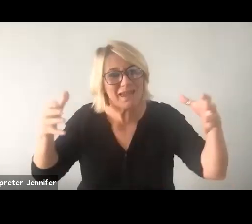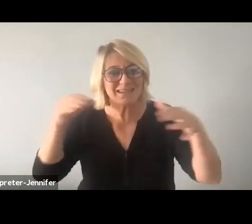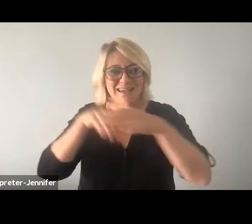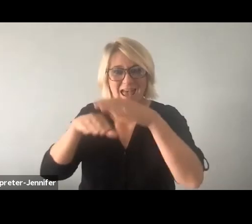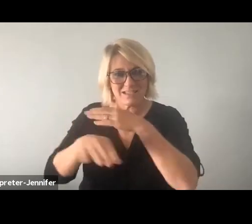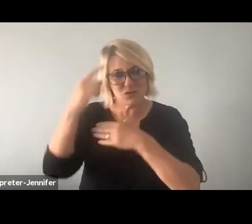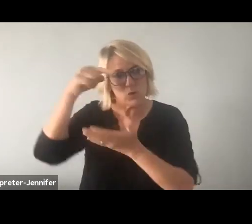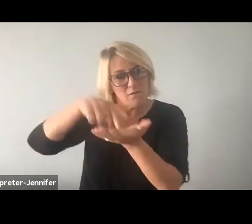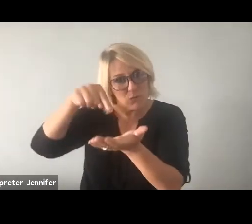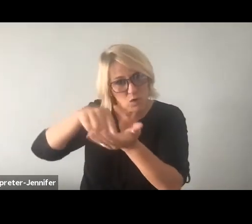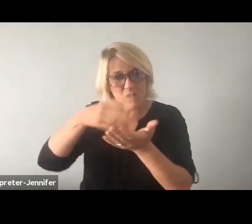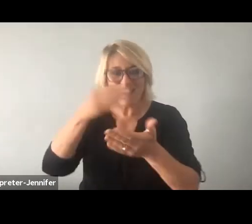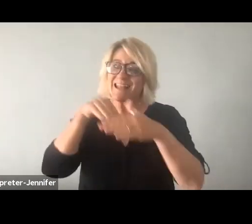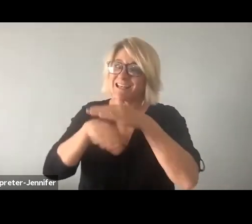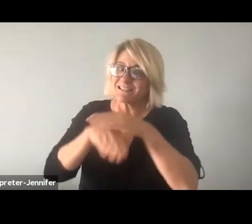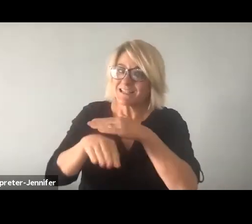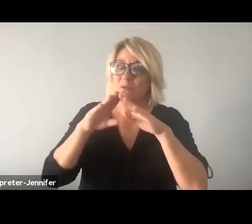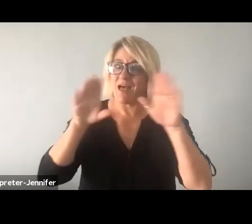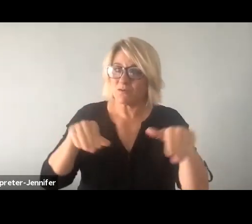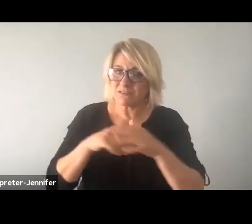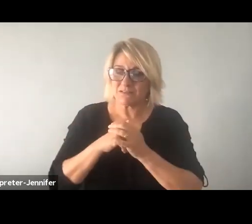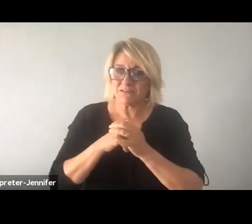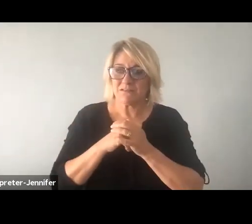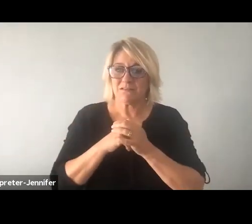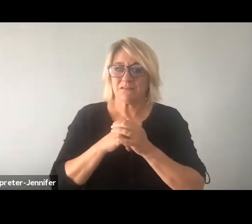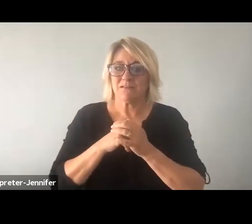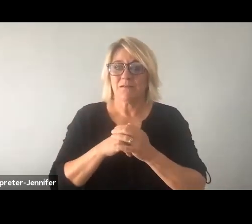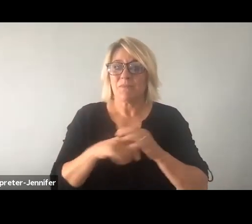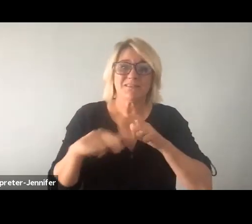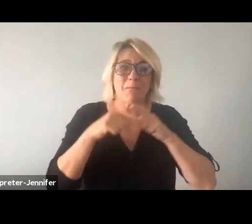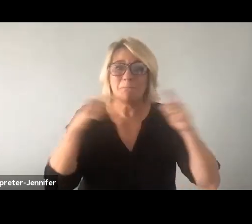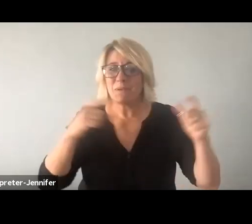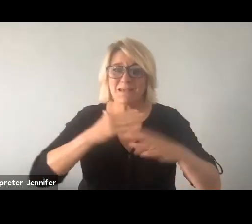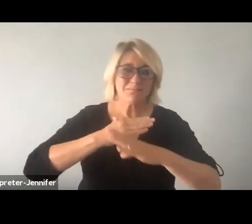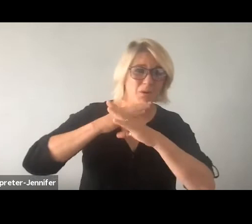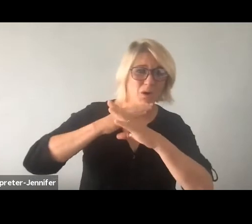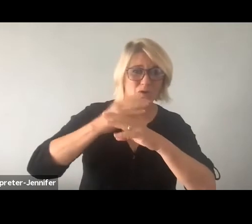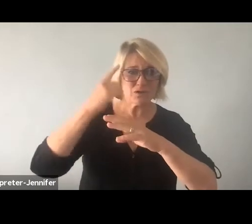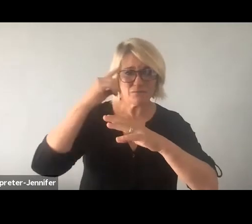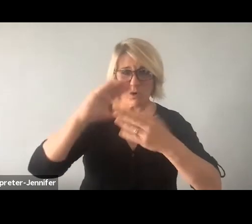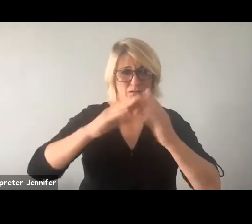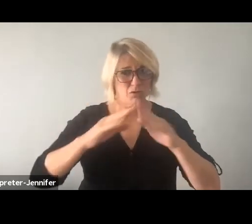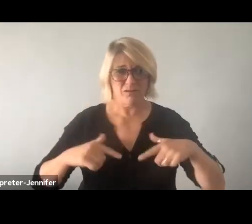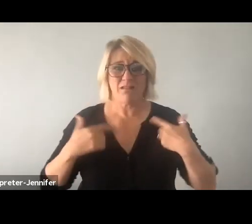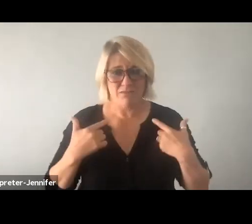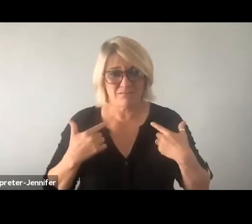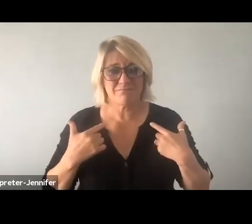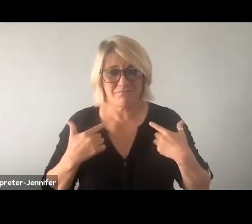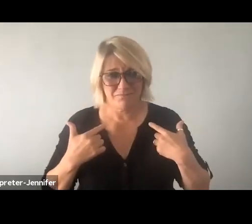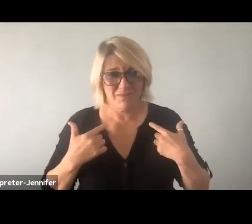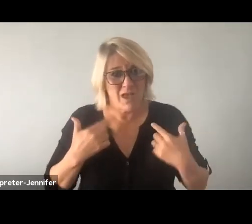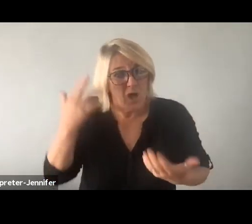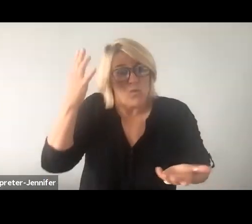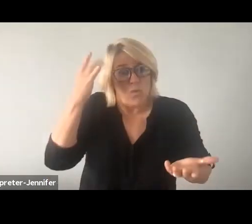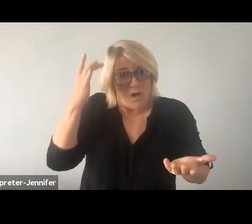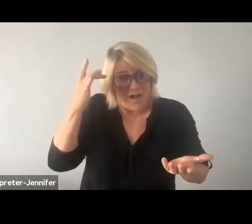affordable, accessible housing. This is often one of the biggest barriers to community living and a reason why